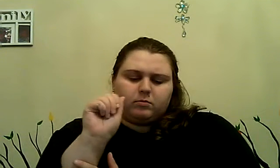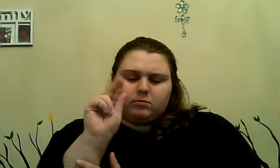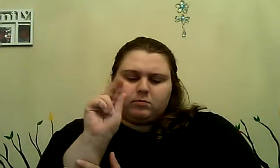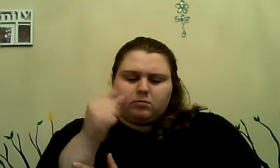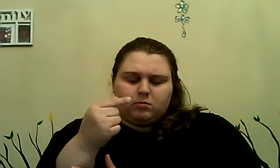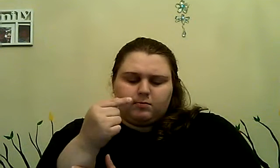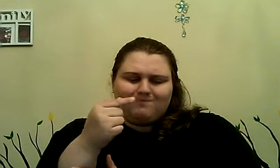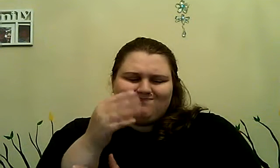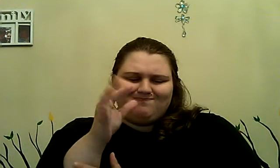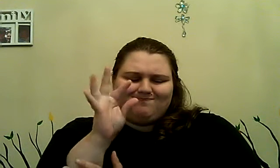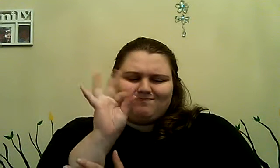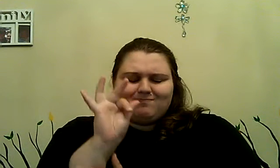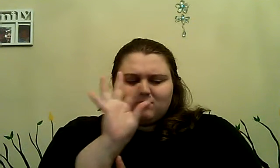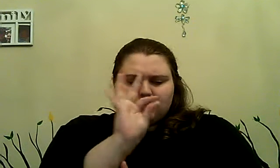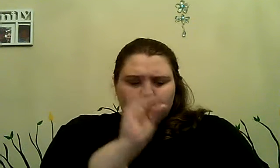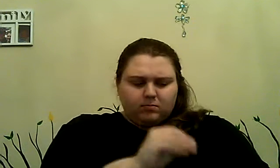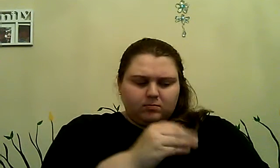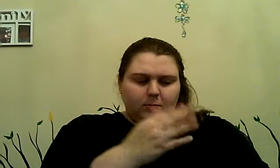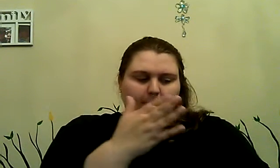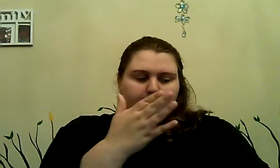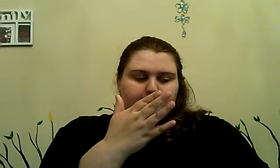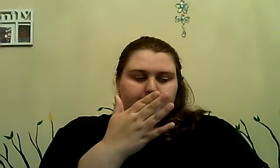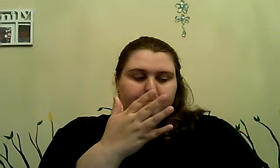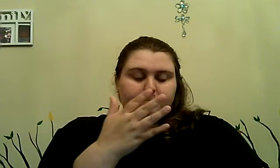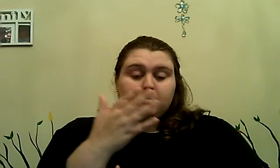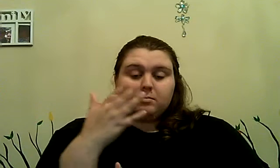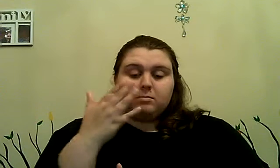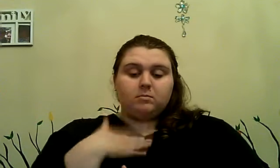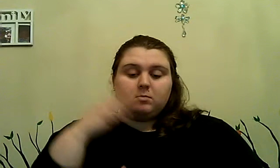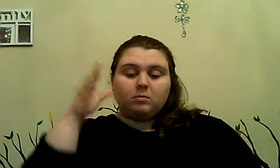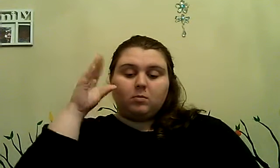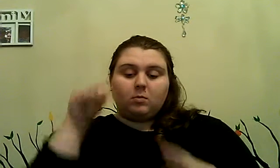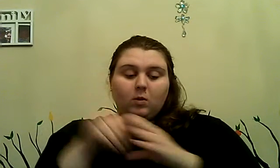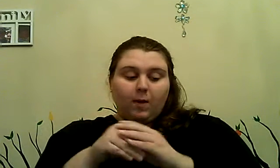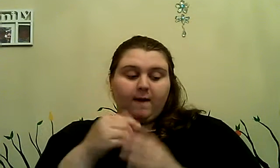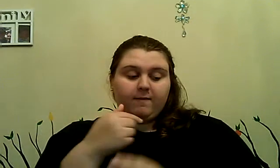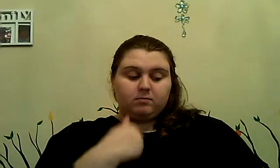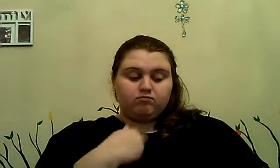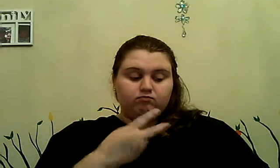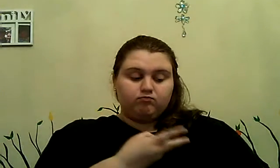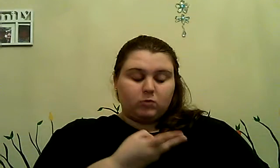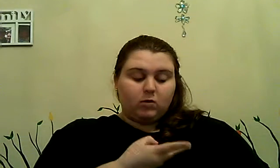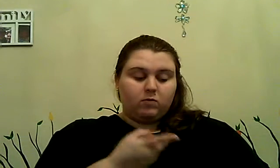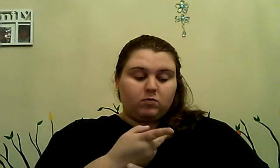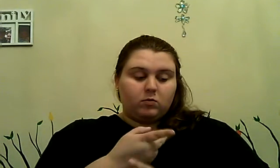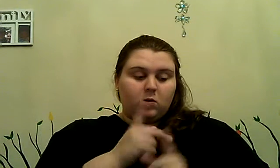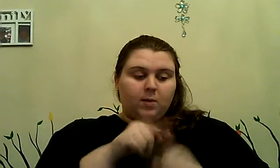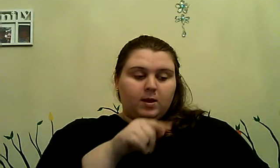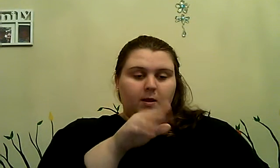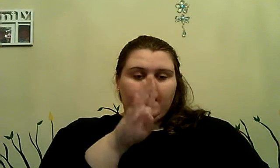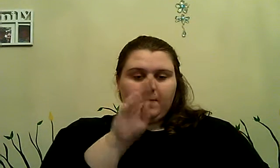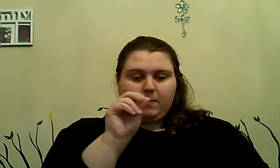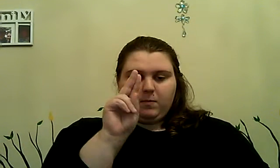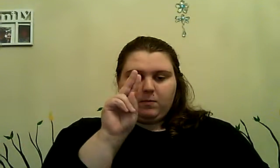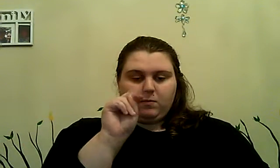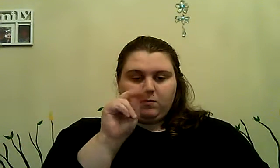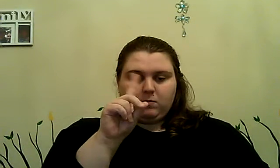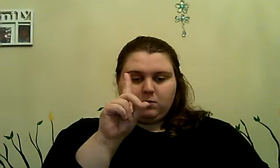wife. We had the good fortune of spending 6 days in the Boundary Waters together, and it happened to fall over her birthday, which is August